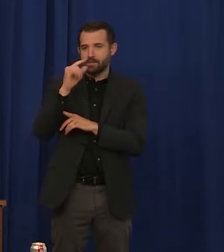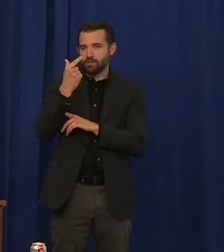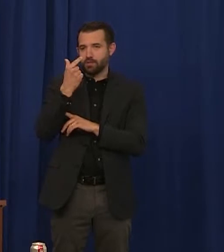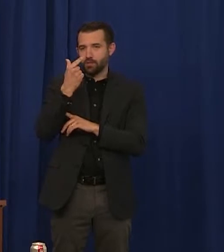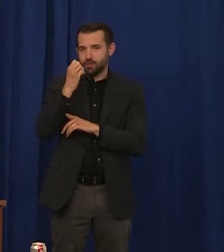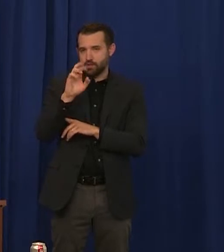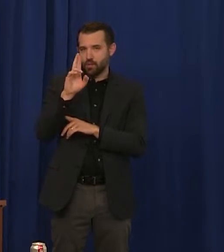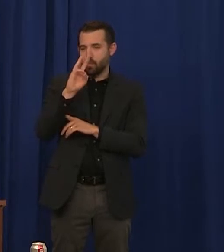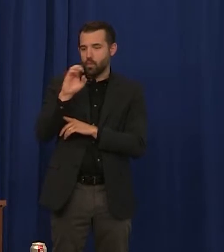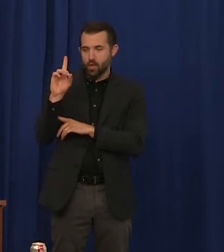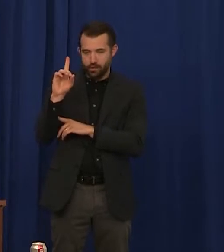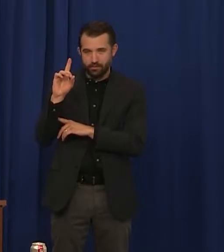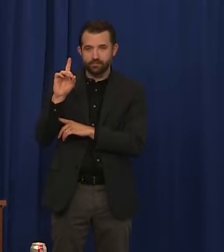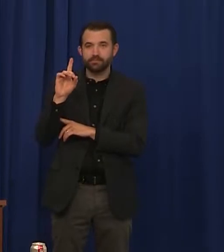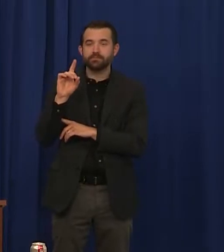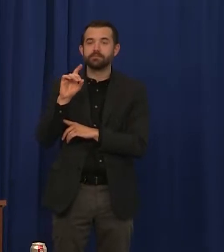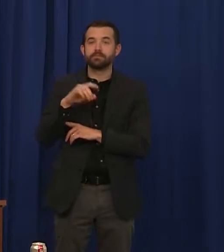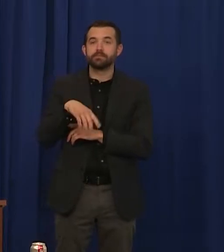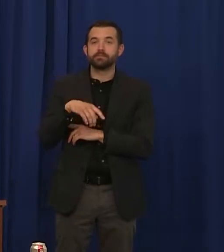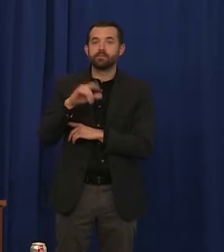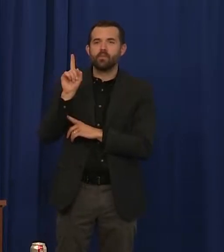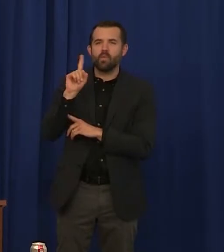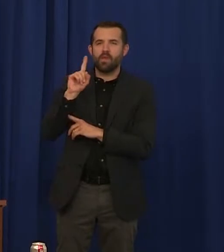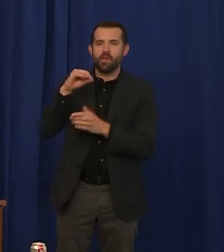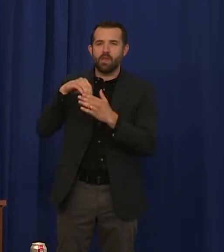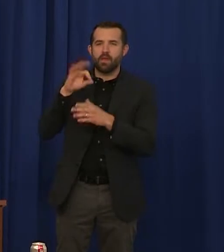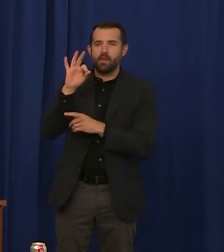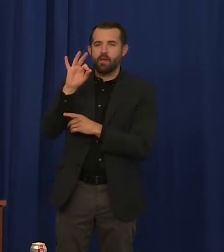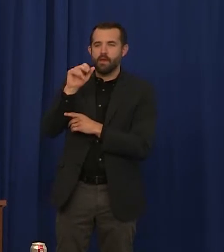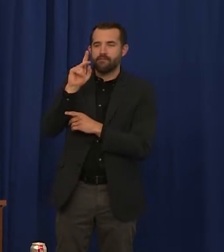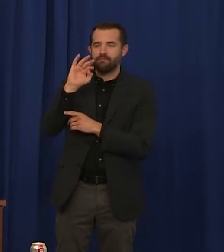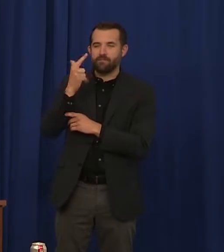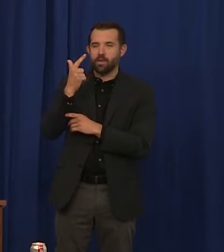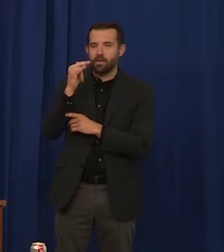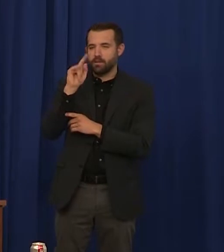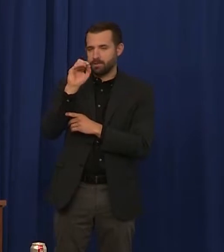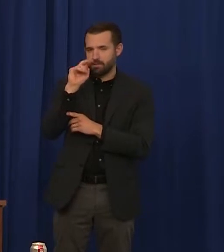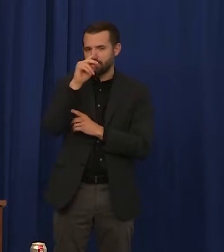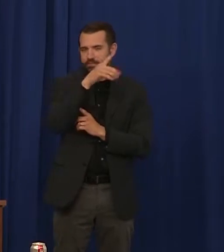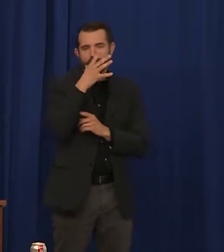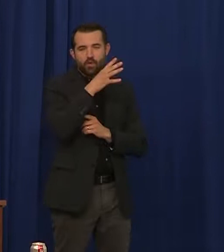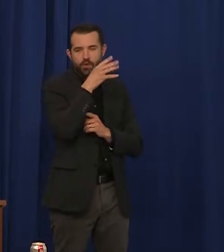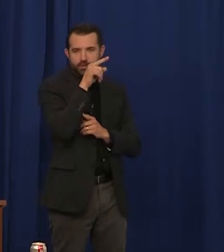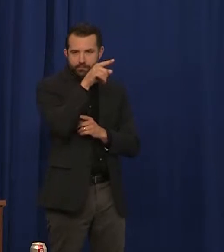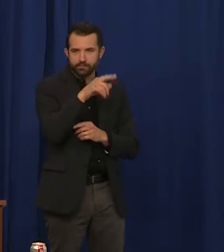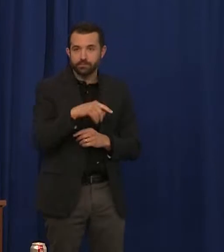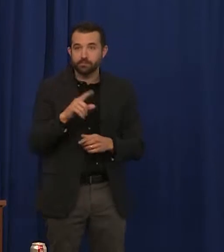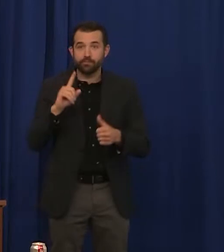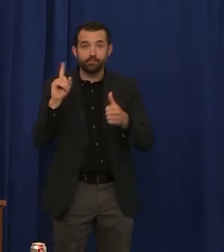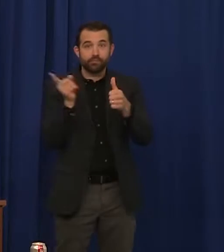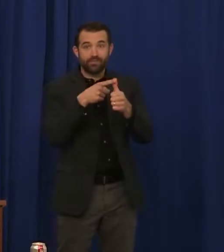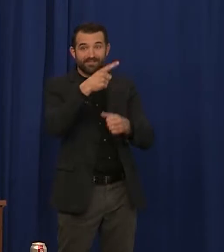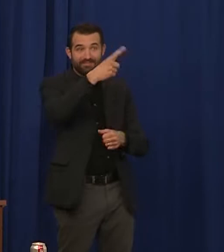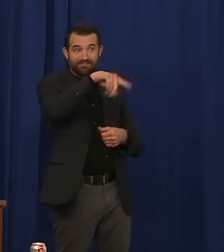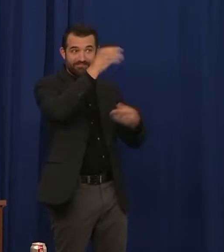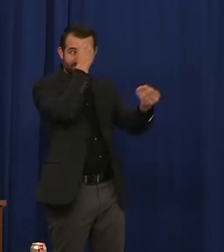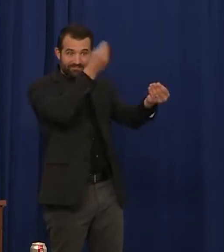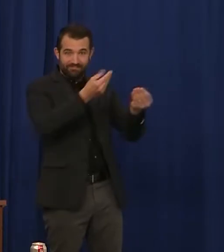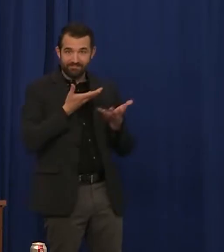Farmington. A few days ago, Maine CDC, as soon as we became aware of an outbreak